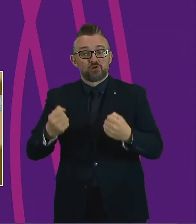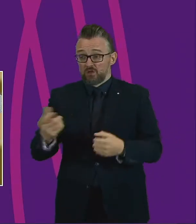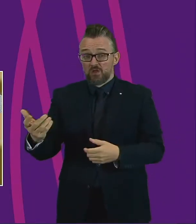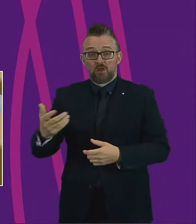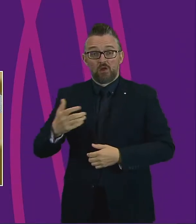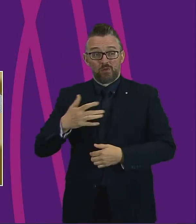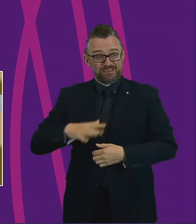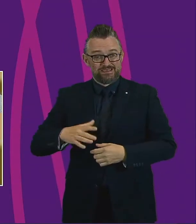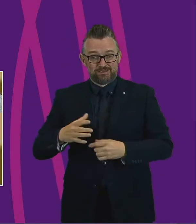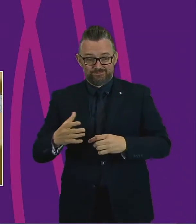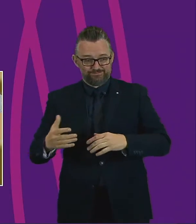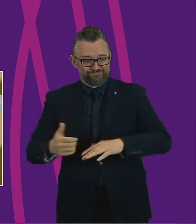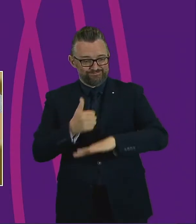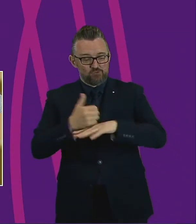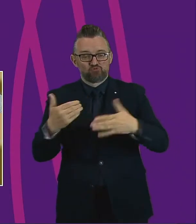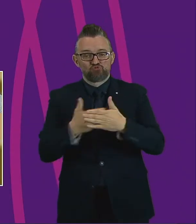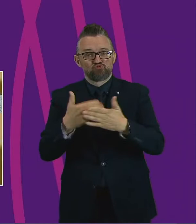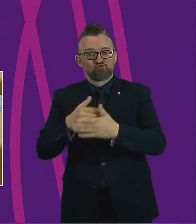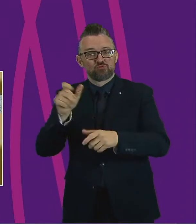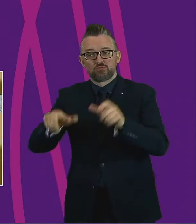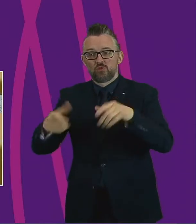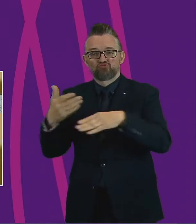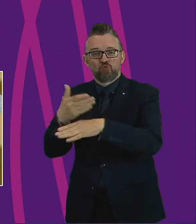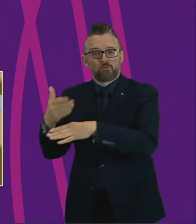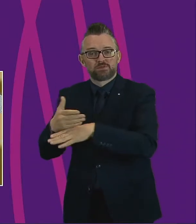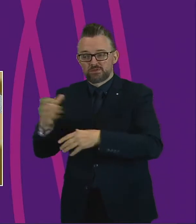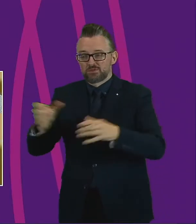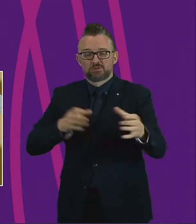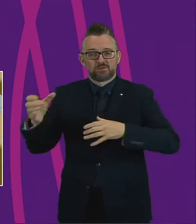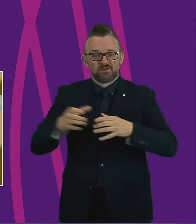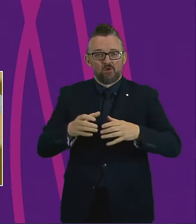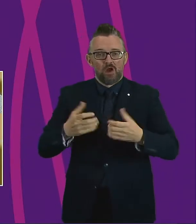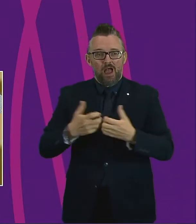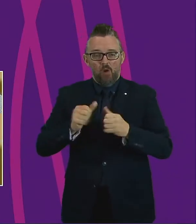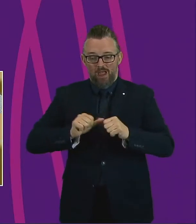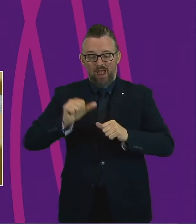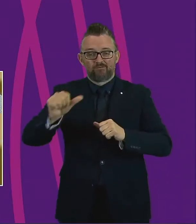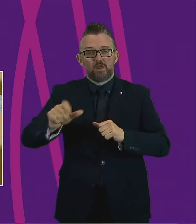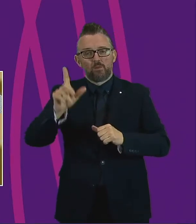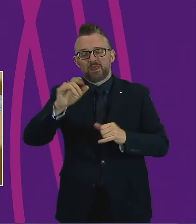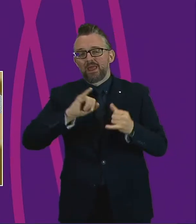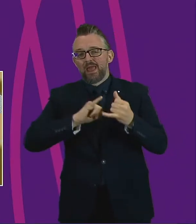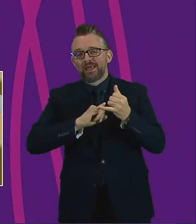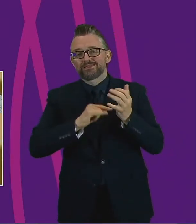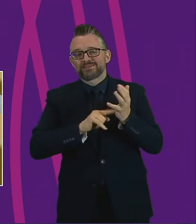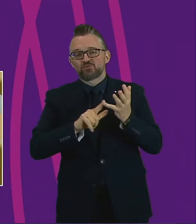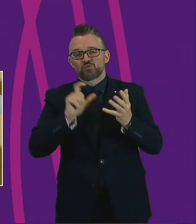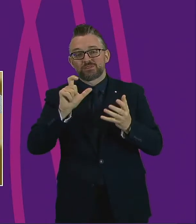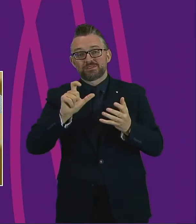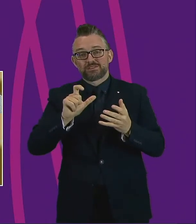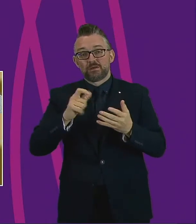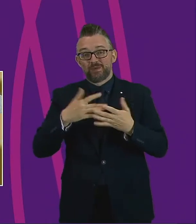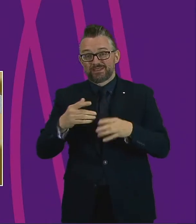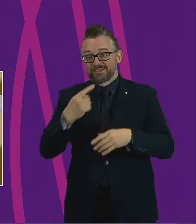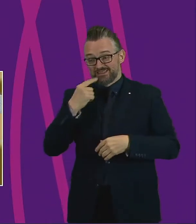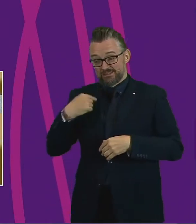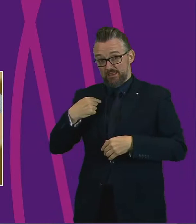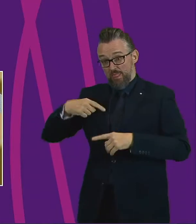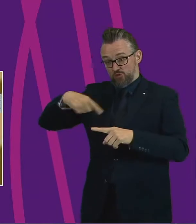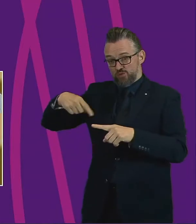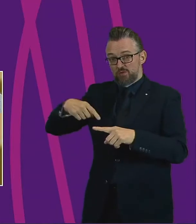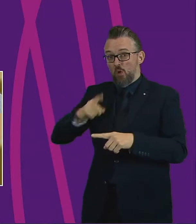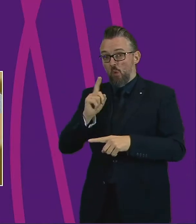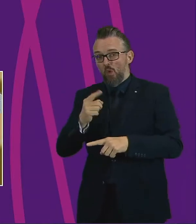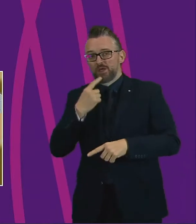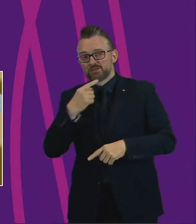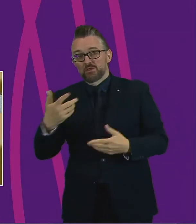going to need at the heart of our post-COVID economic recovery. But the STUC warned this week that the failure to support a